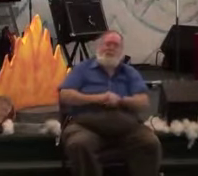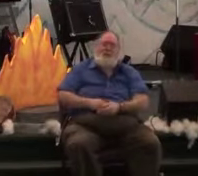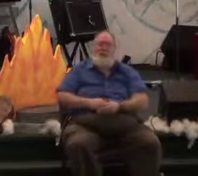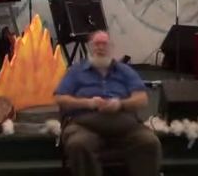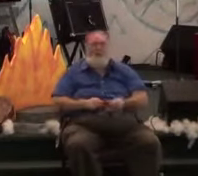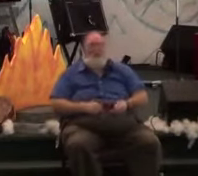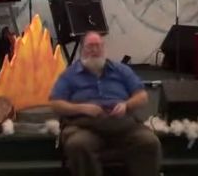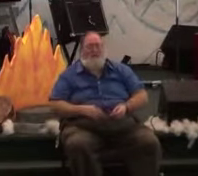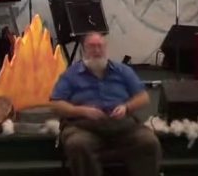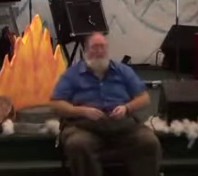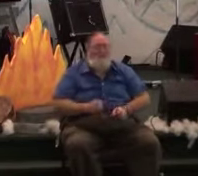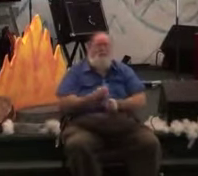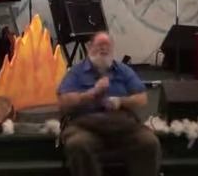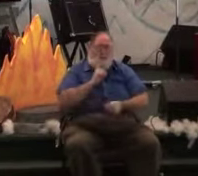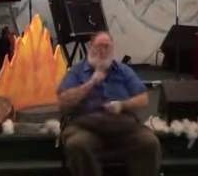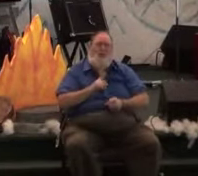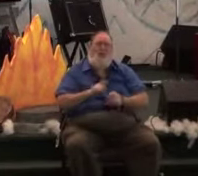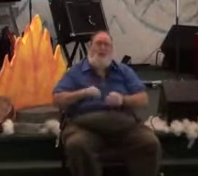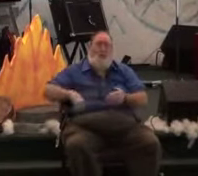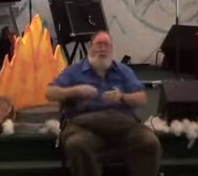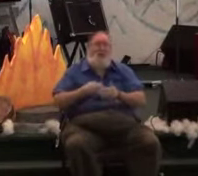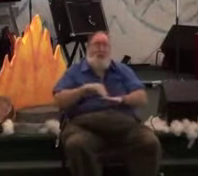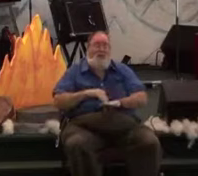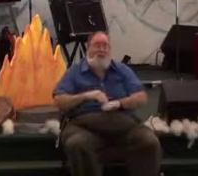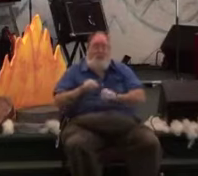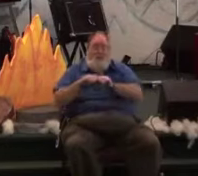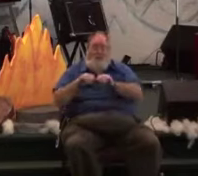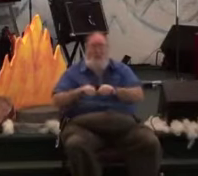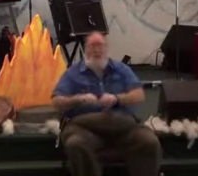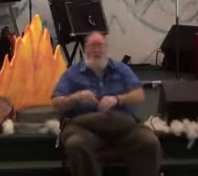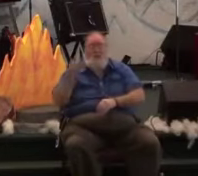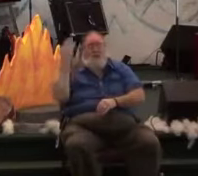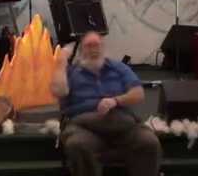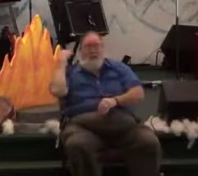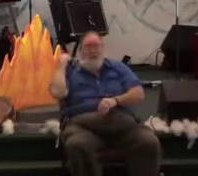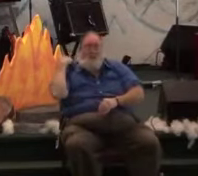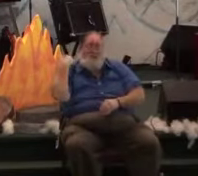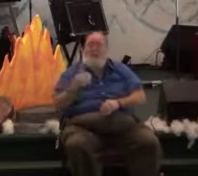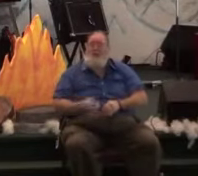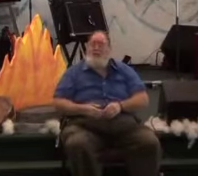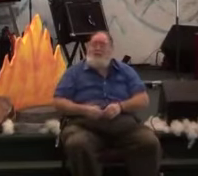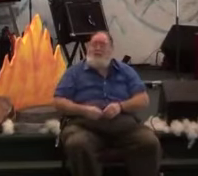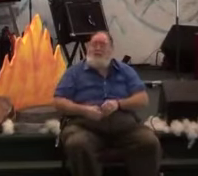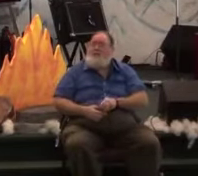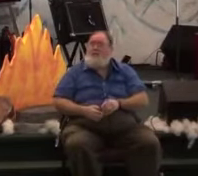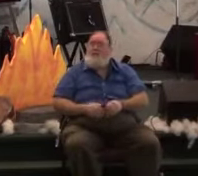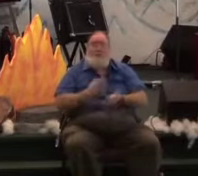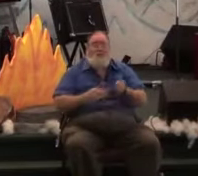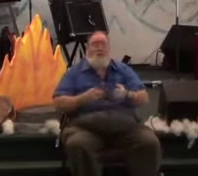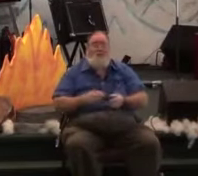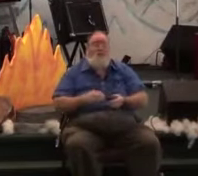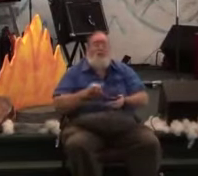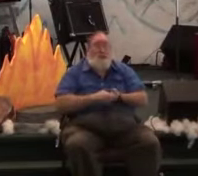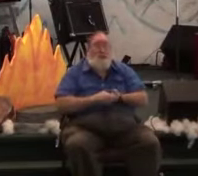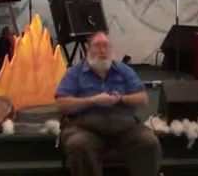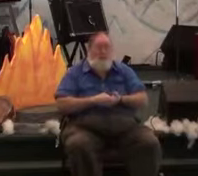back. And put all your information in there. For some of you that are new and would like to be on our email list, there's a